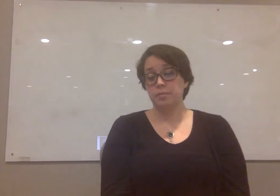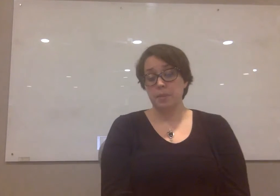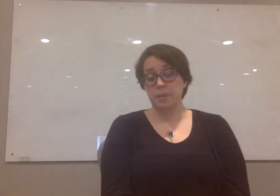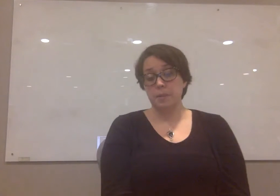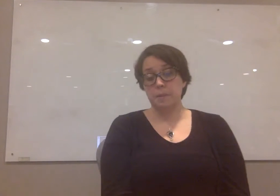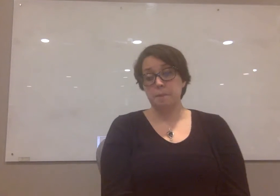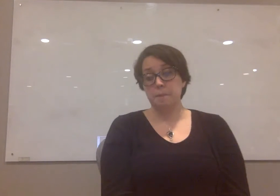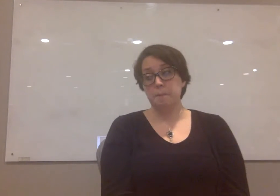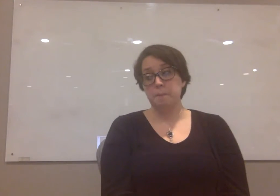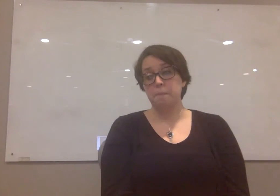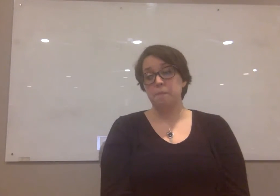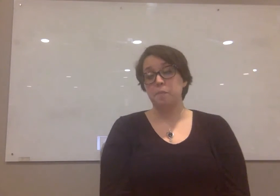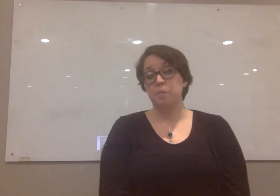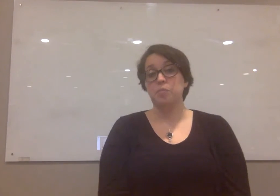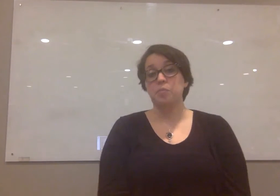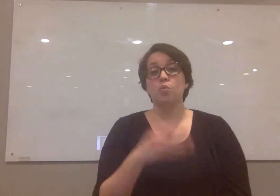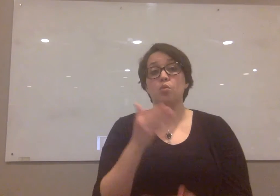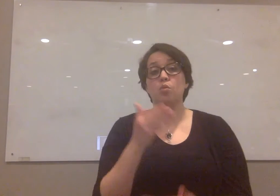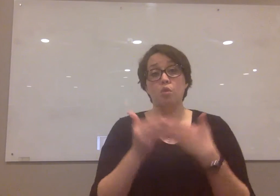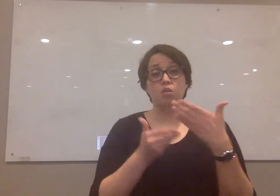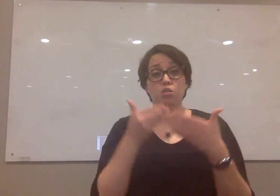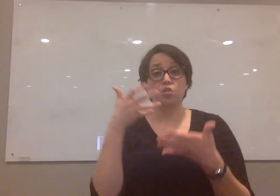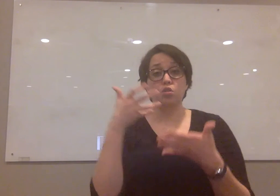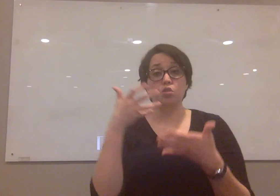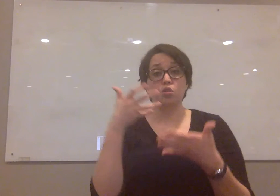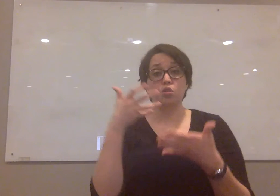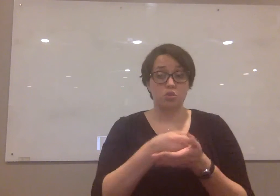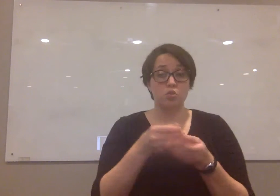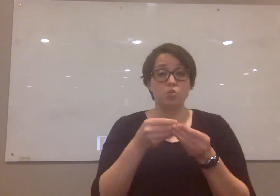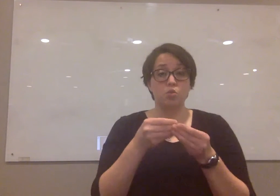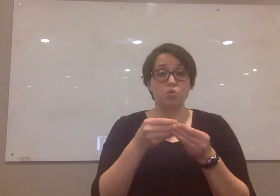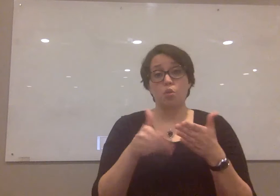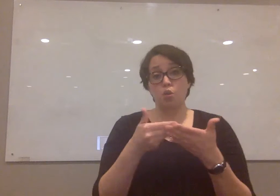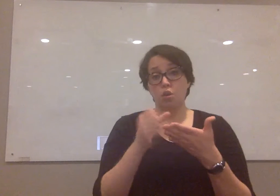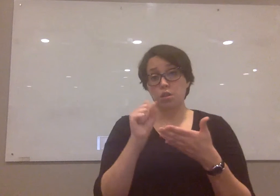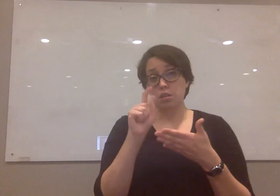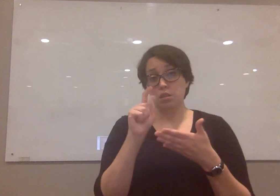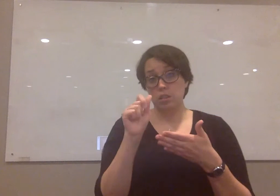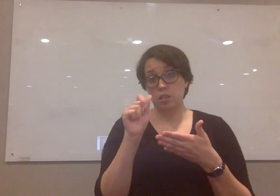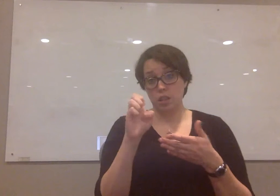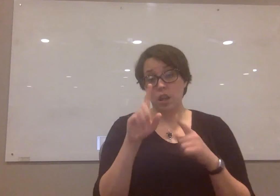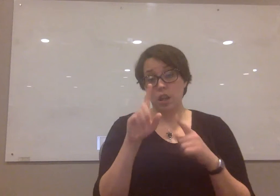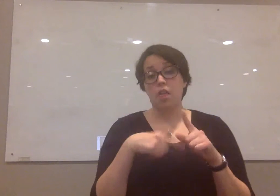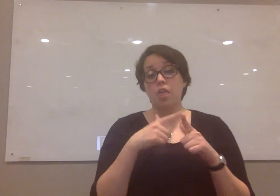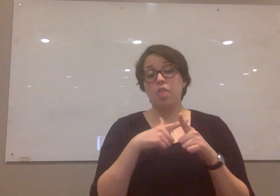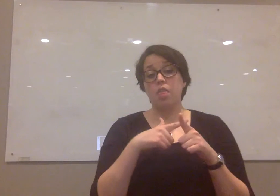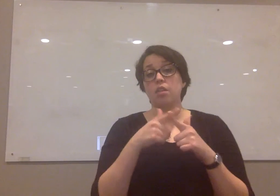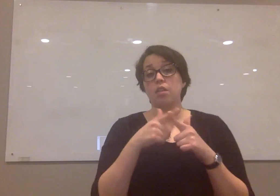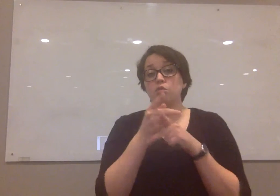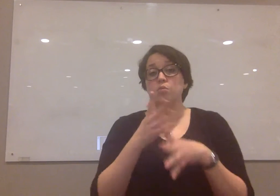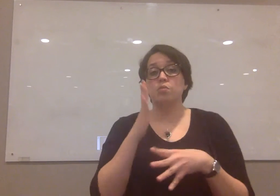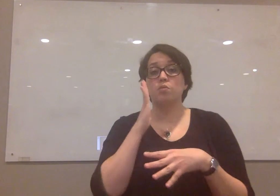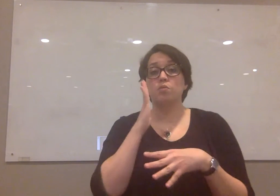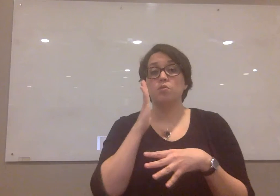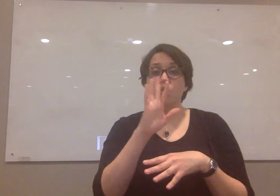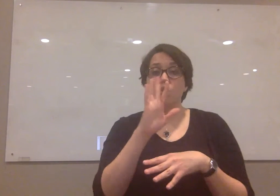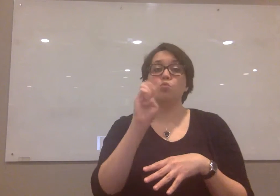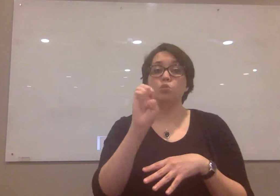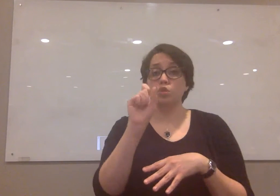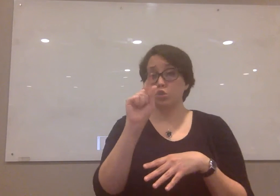So when a process crashes, we lose all state, and the supervisor restarts from a known state, and not a state we can change. They're usually fixed values from the